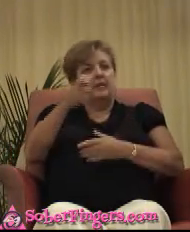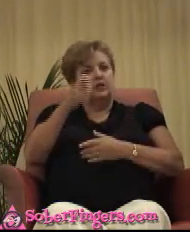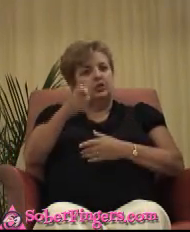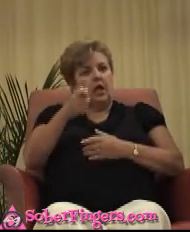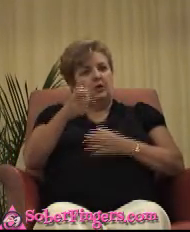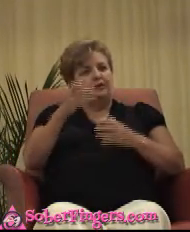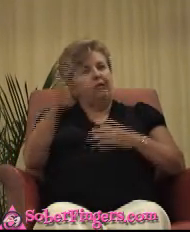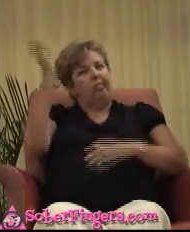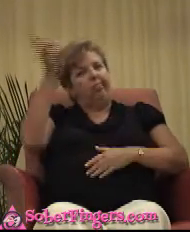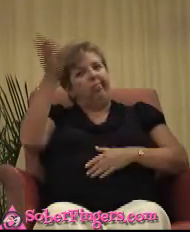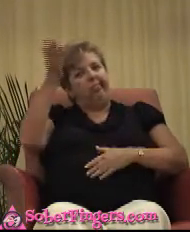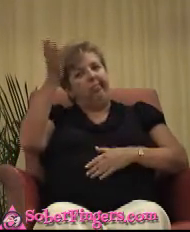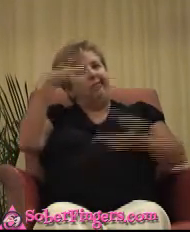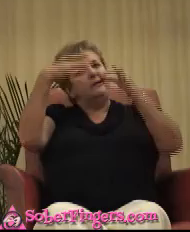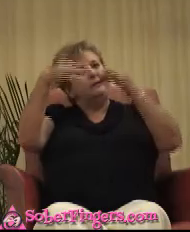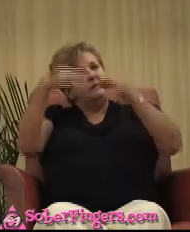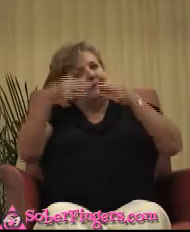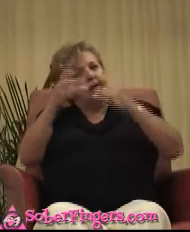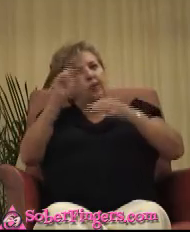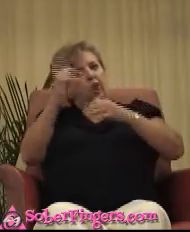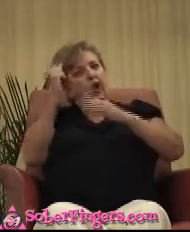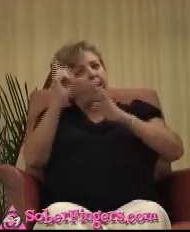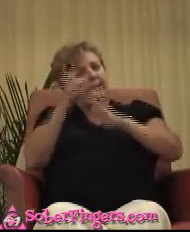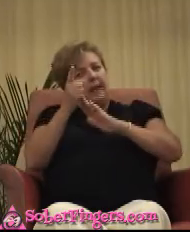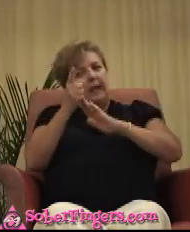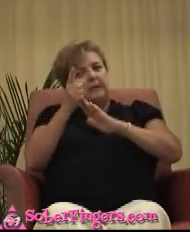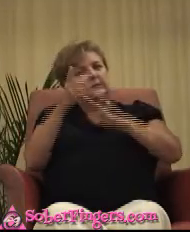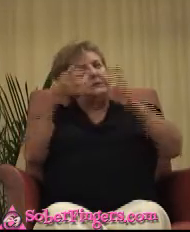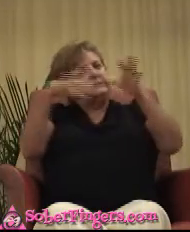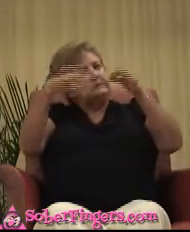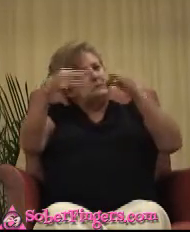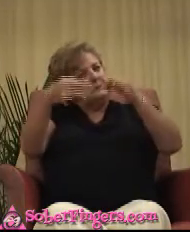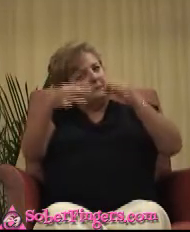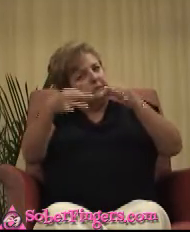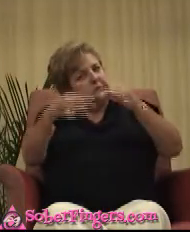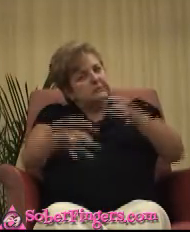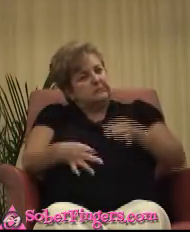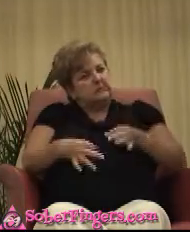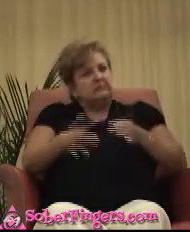happen. And he had released it to the media. The media had printed that this was going to be a big sentence.